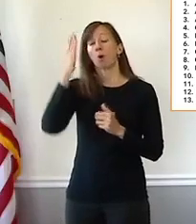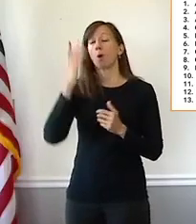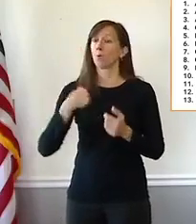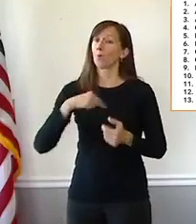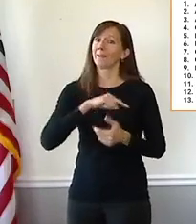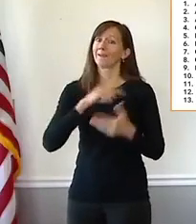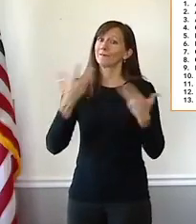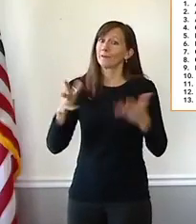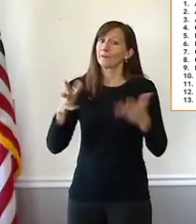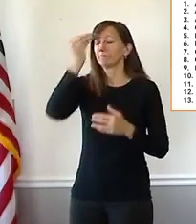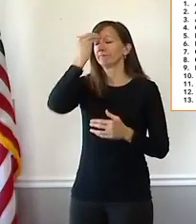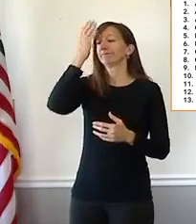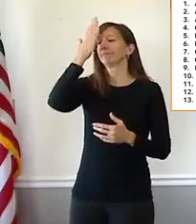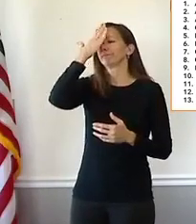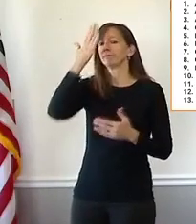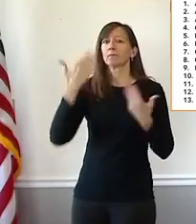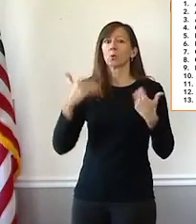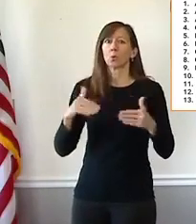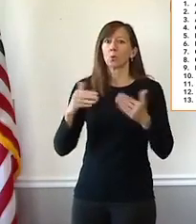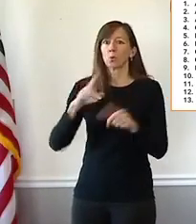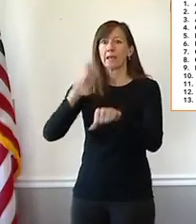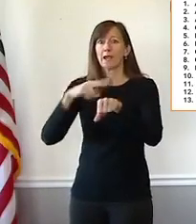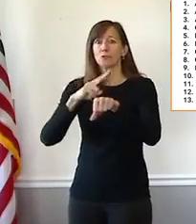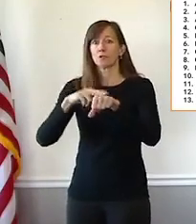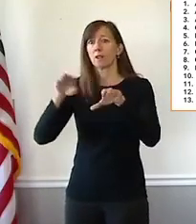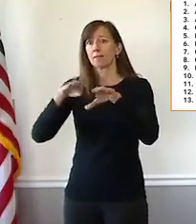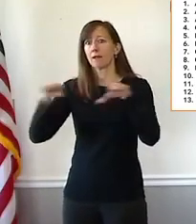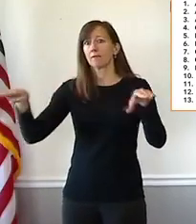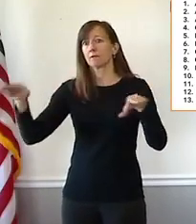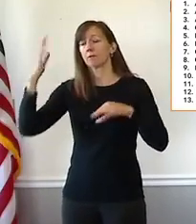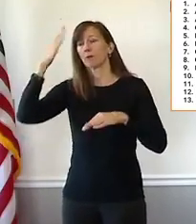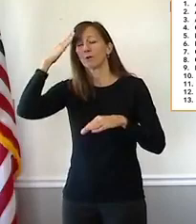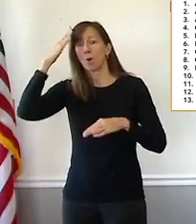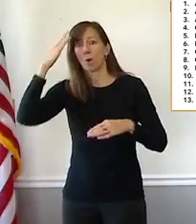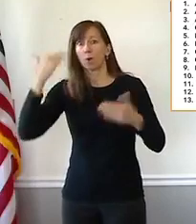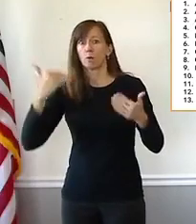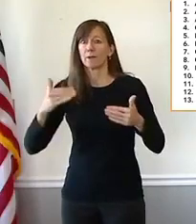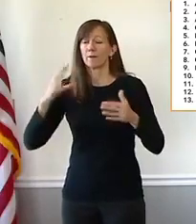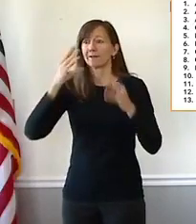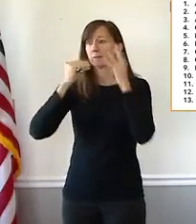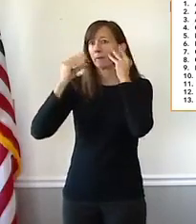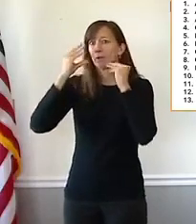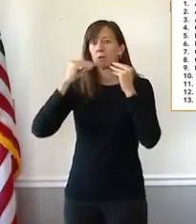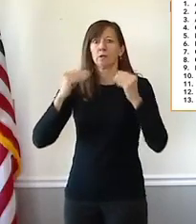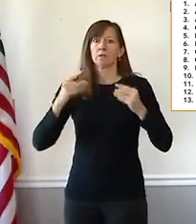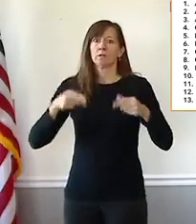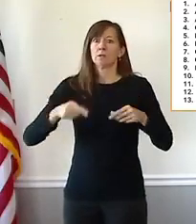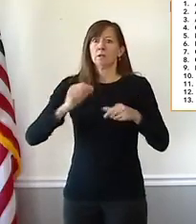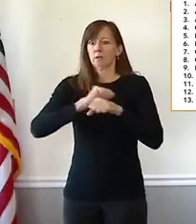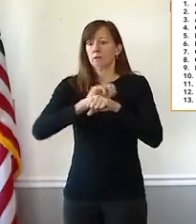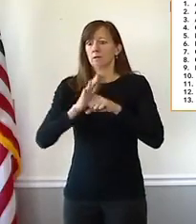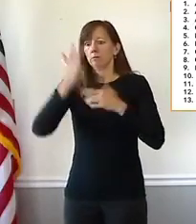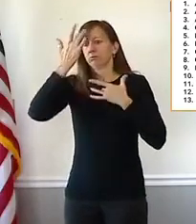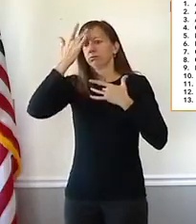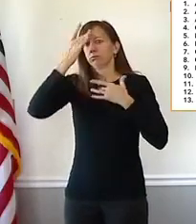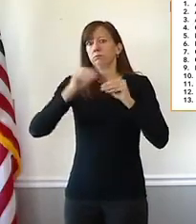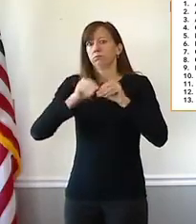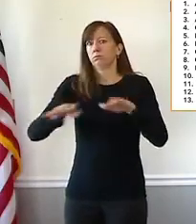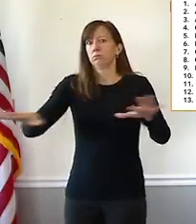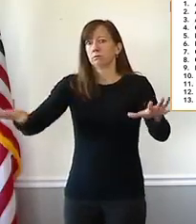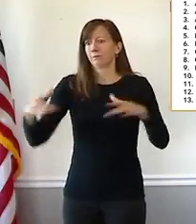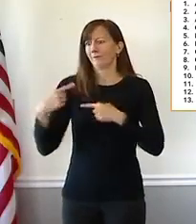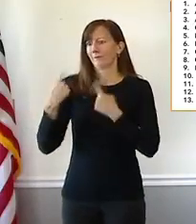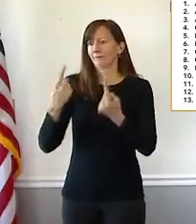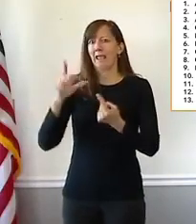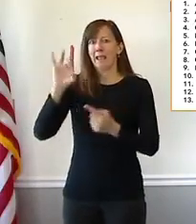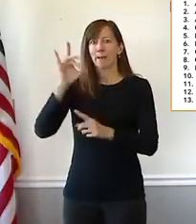and we certainly know this having experienced this disease and this pandemic for the last 8 months, you don't know if you're carrying it until